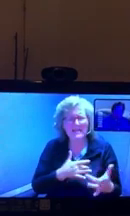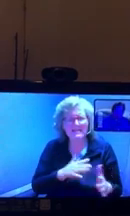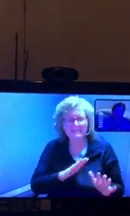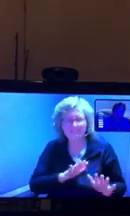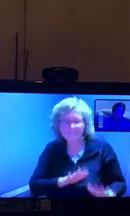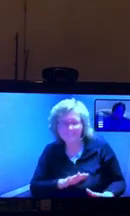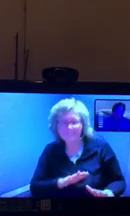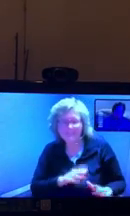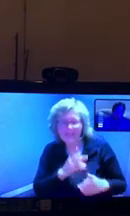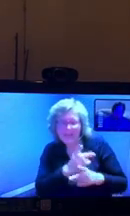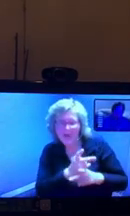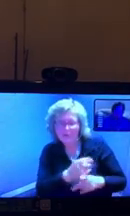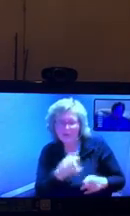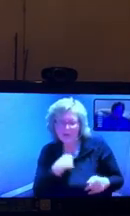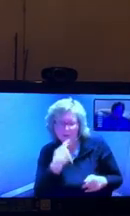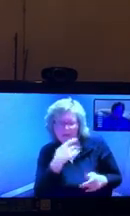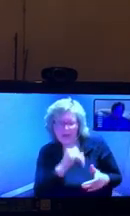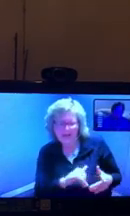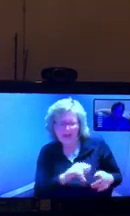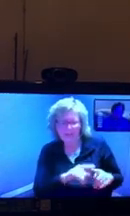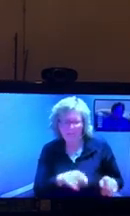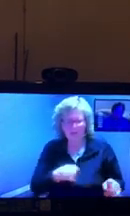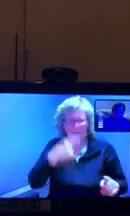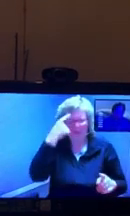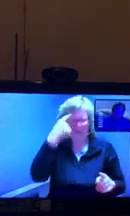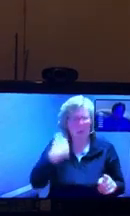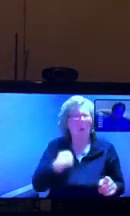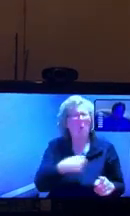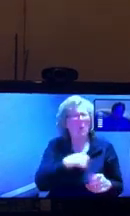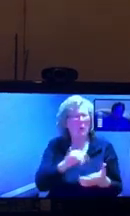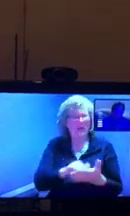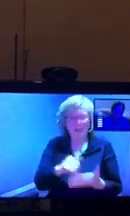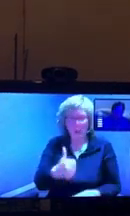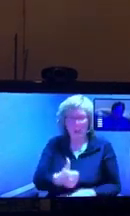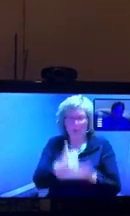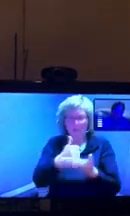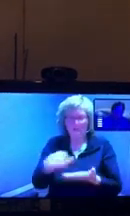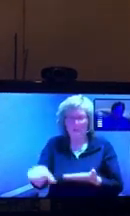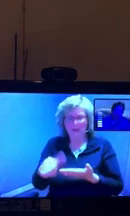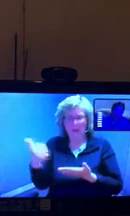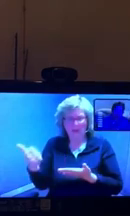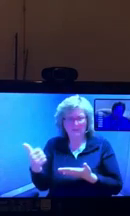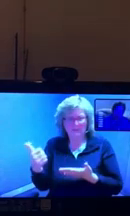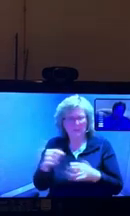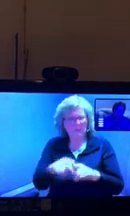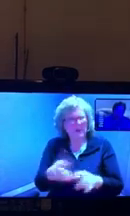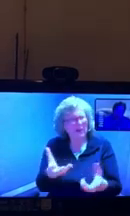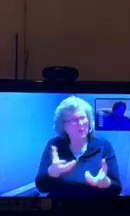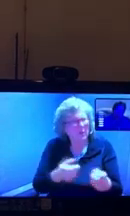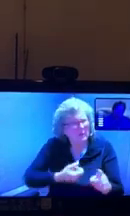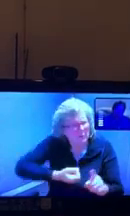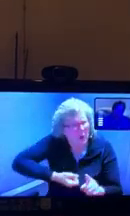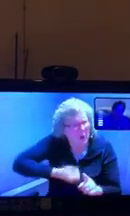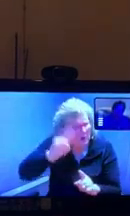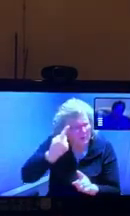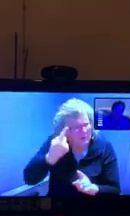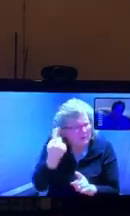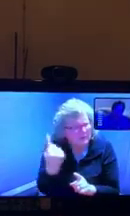they think, okay, we're doing this to help somebody else. Well, you know what? I want you to understand something. The hurricane